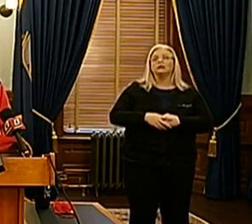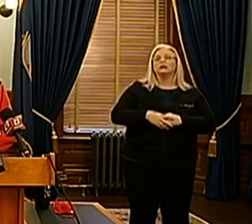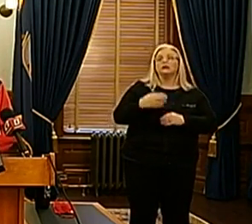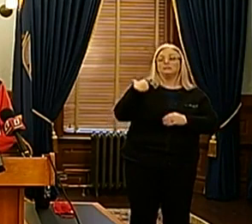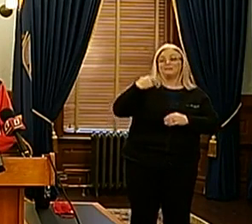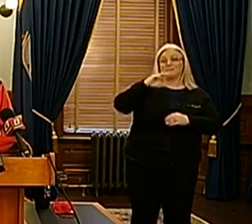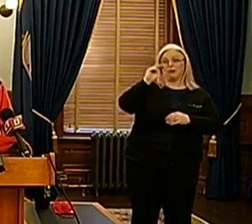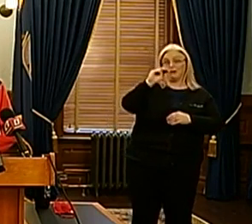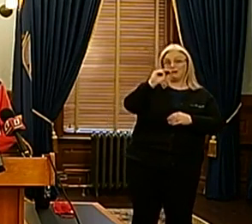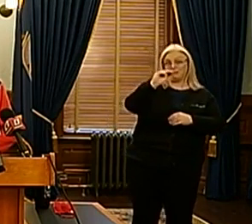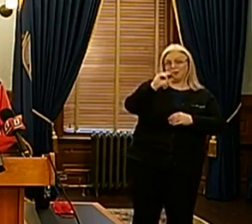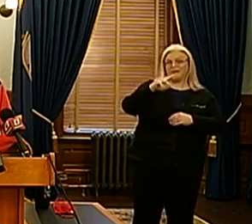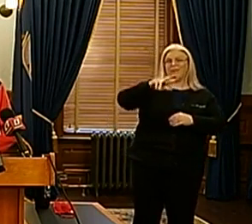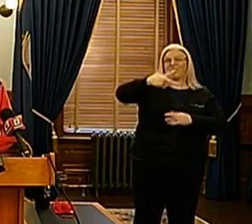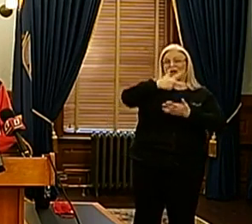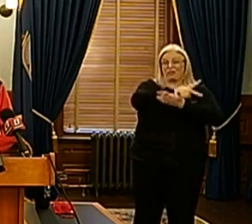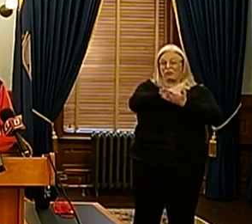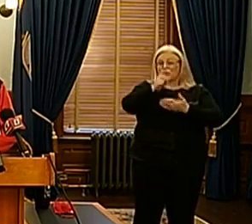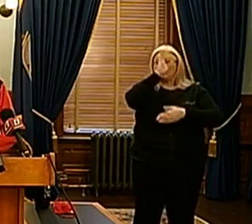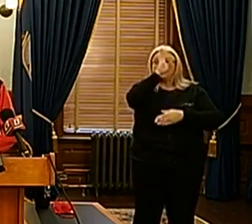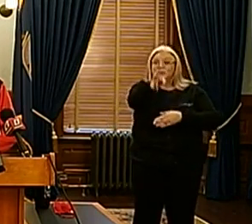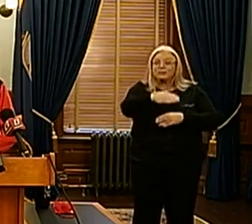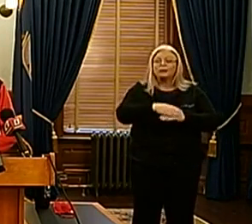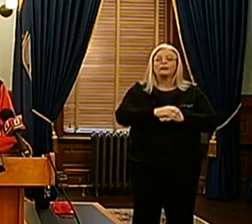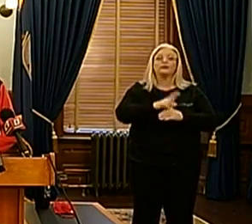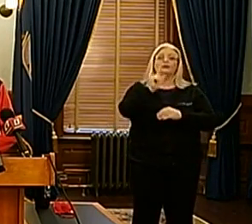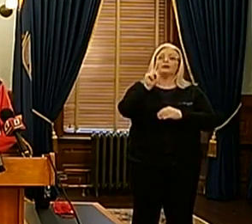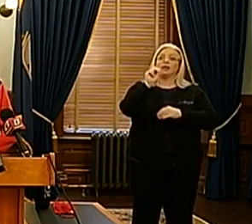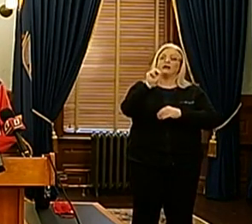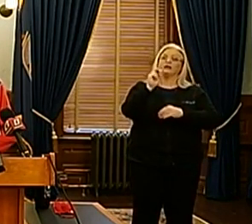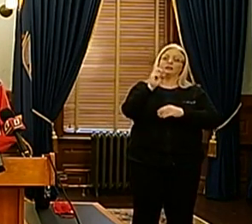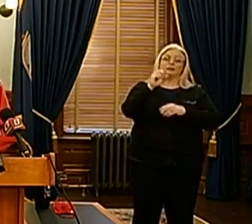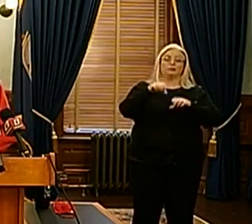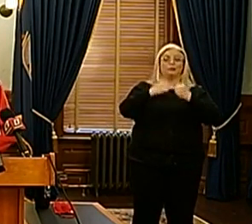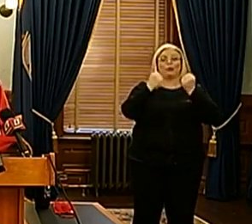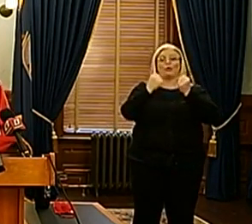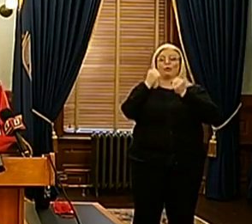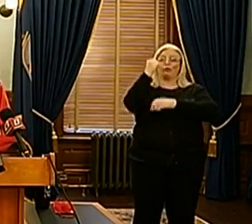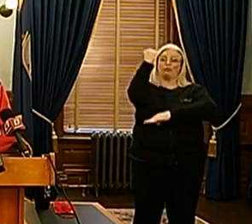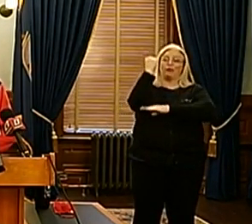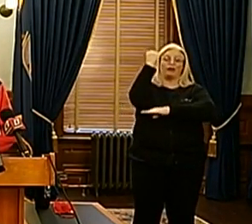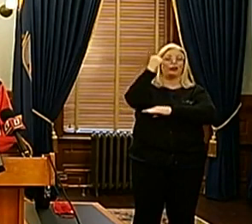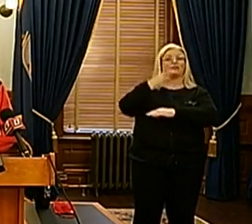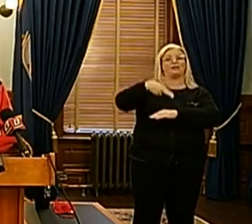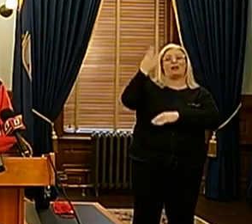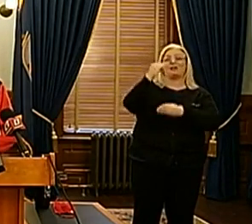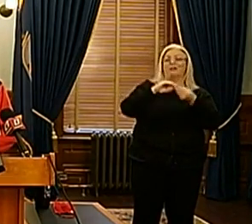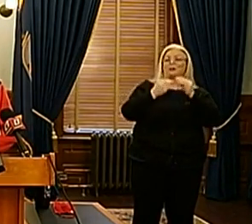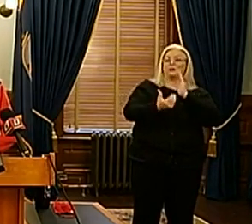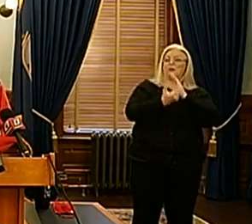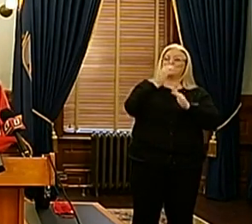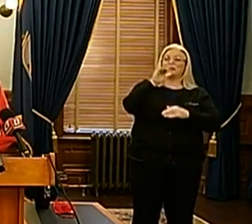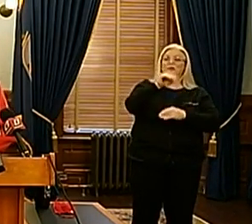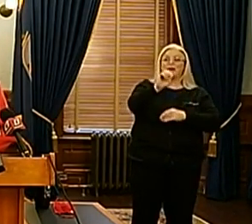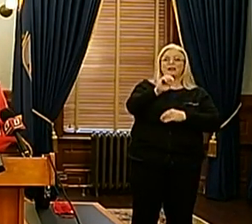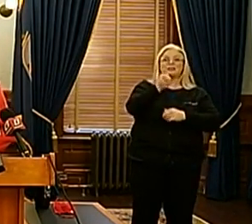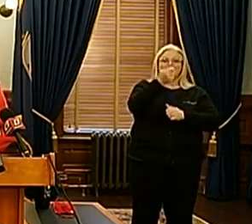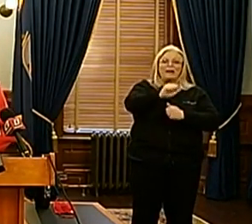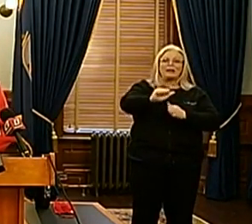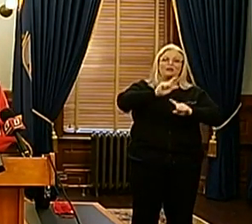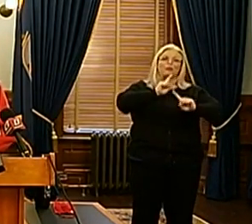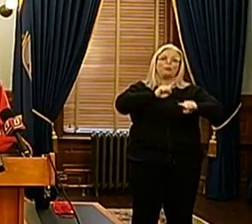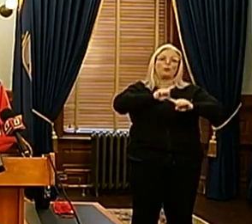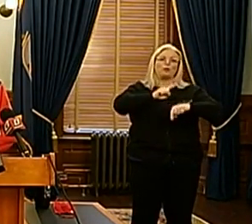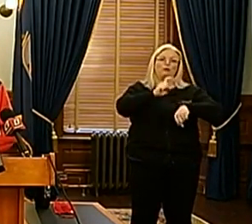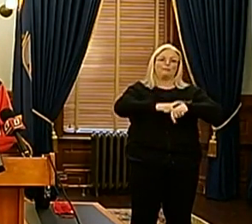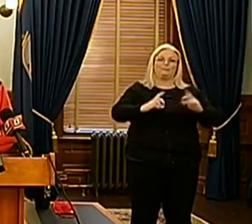Monday, for the third week in a row, Kansas broke the record for the highest number of new cases of any reporting period